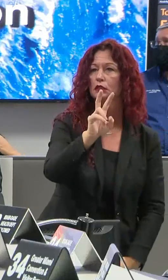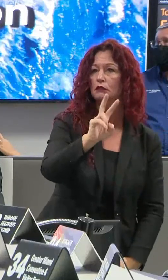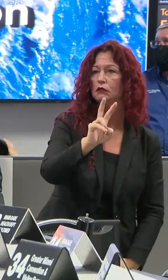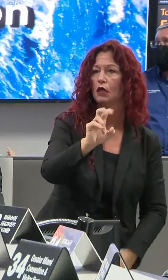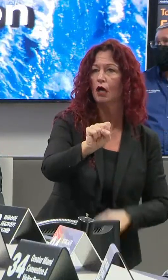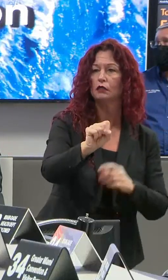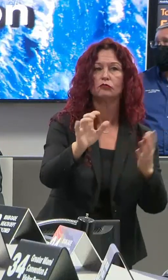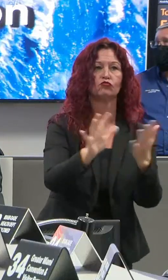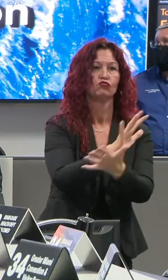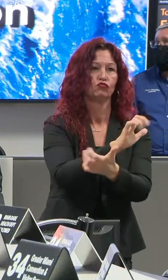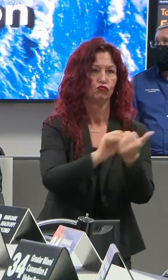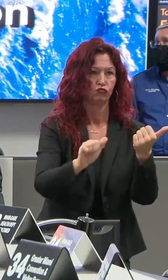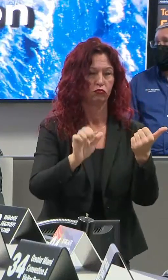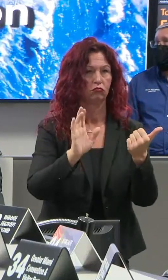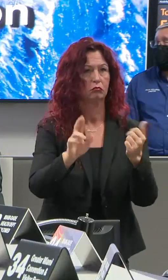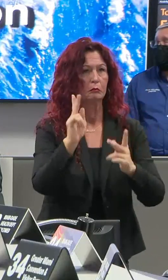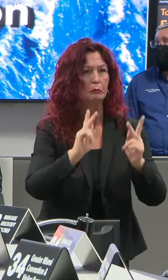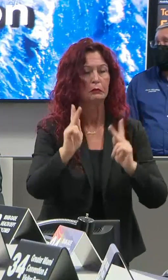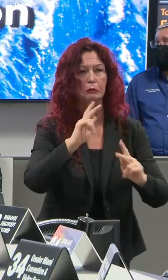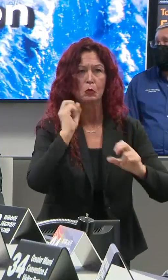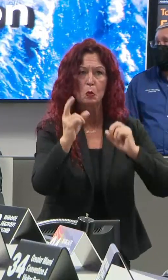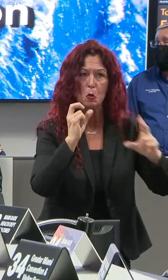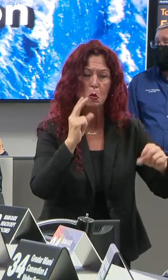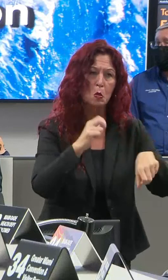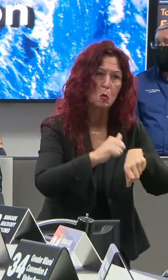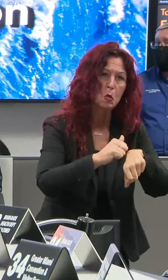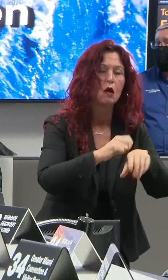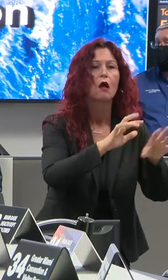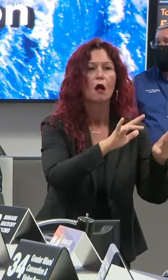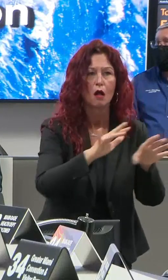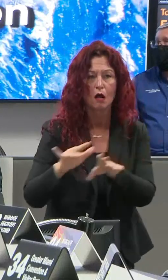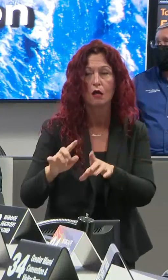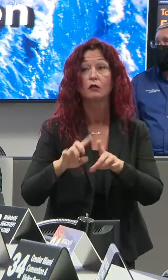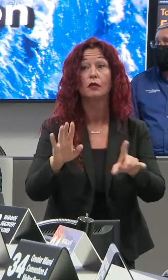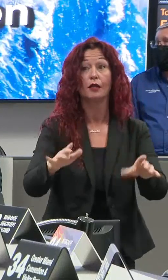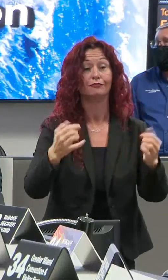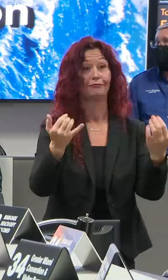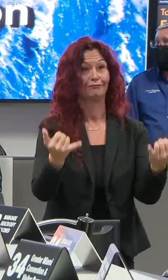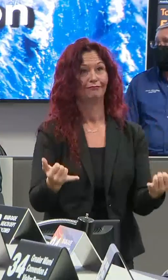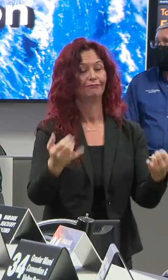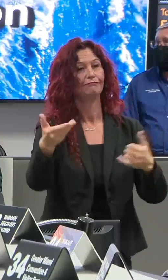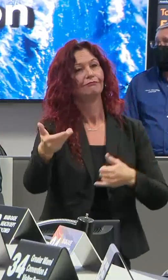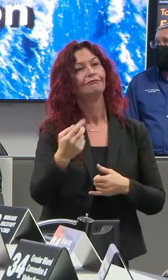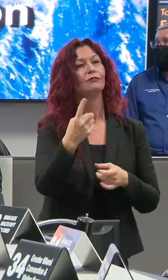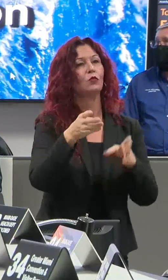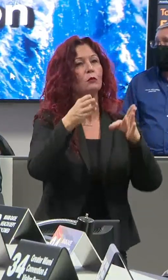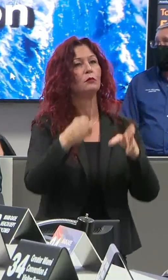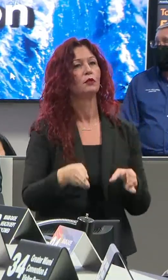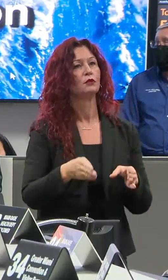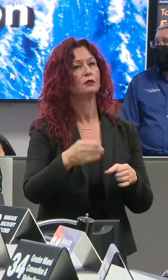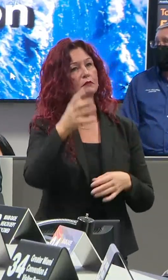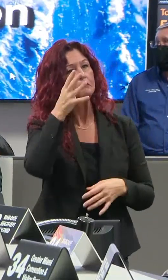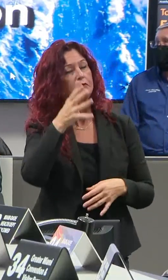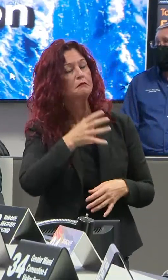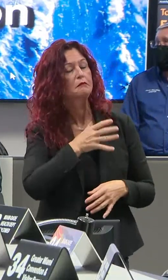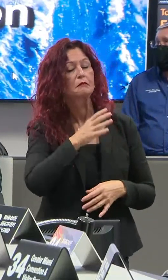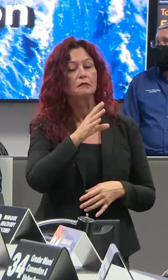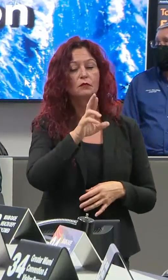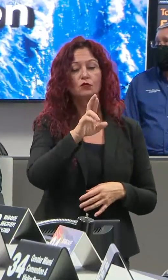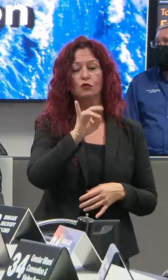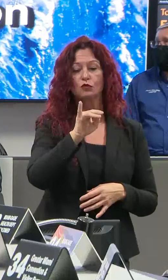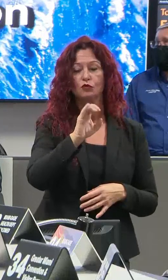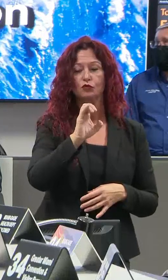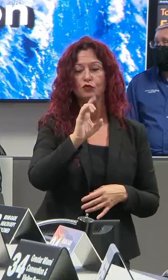real estate agent with Berkshire Hathaway and lives in Miami Shores. He moved to our area a couple of years ago. Ben and Richard participated in a